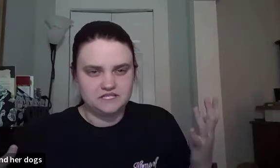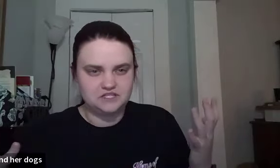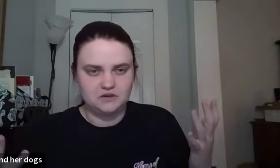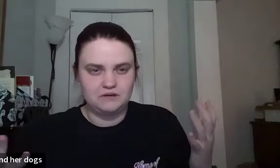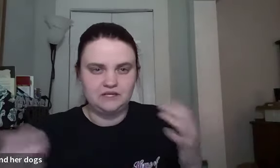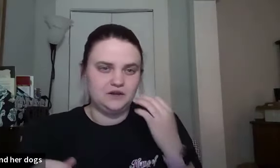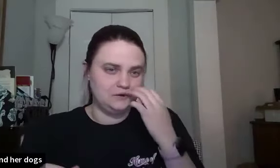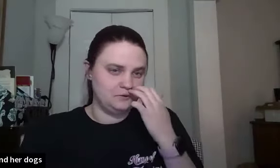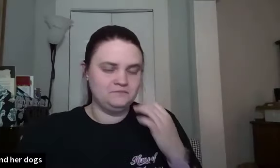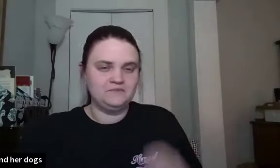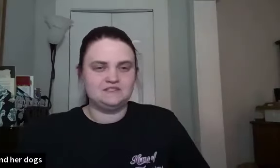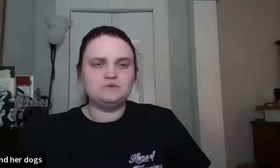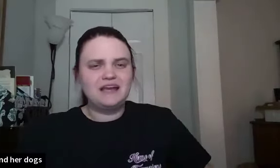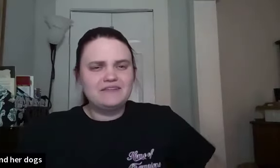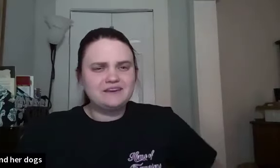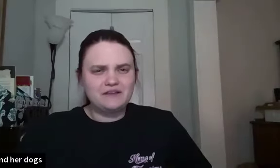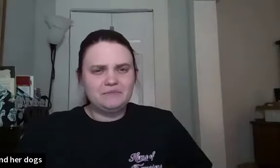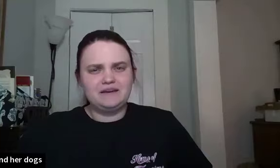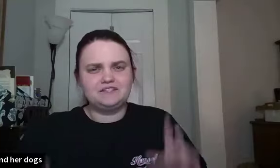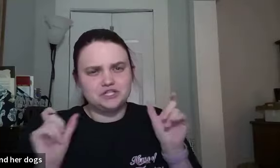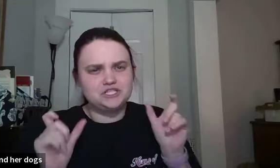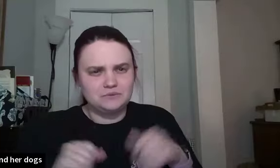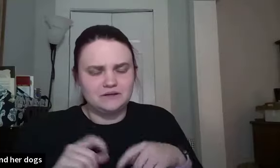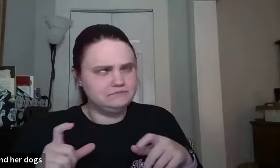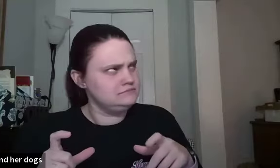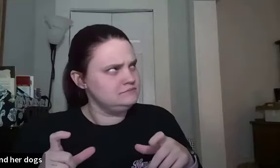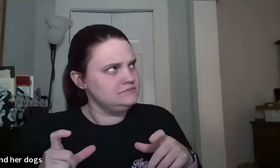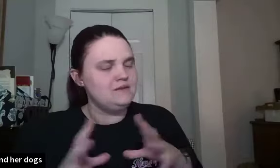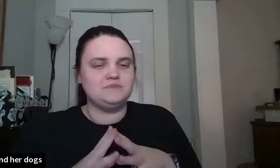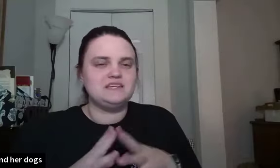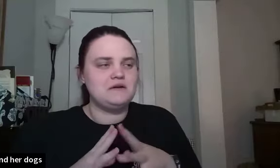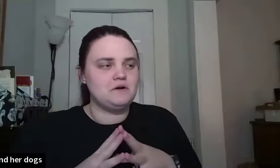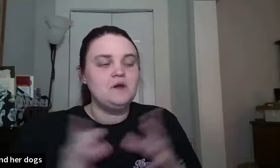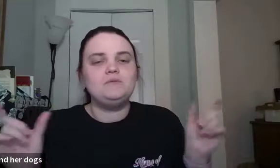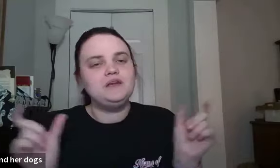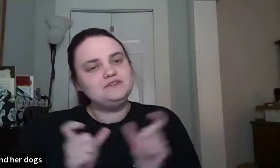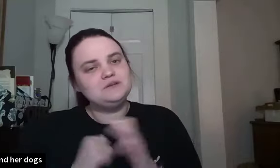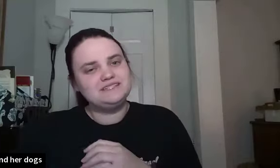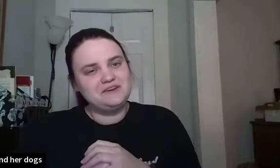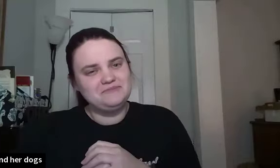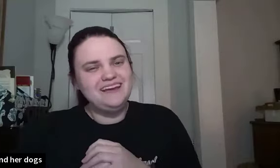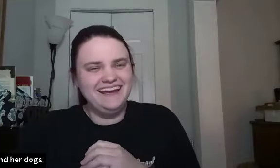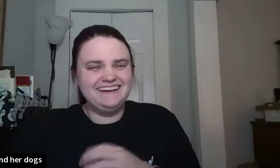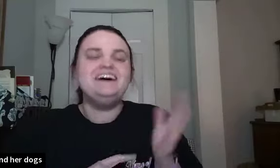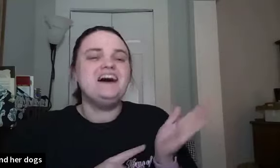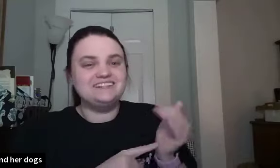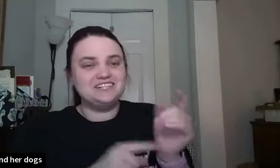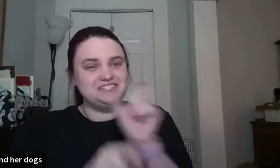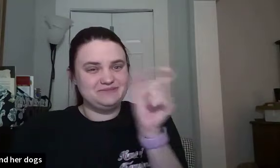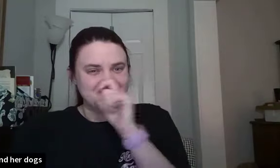conversation's going. It's almost like I think of like being a conjunction. I'm gonna say that wrong. When you have two words together, a conjunction word.